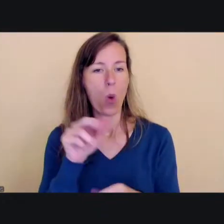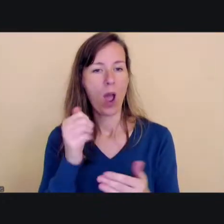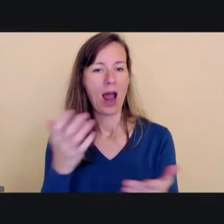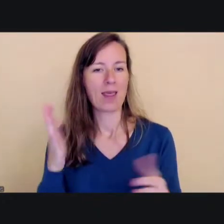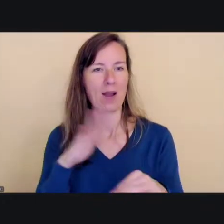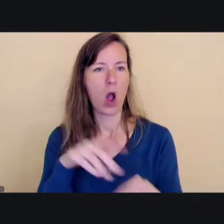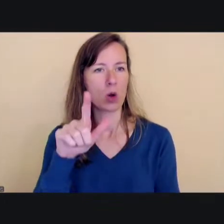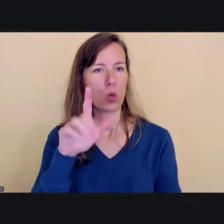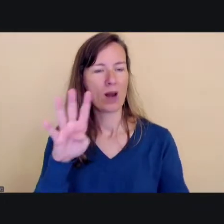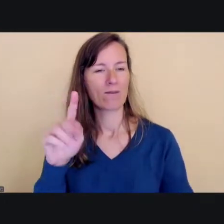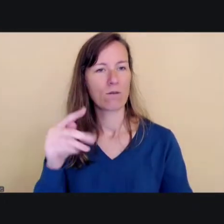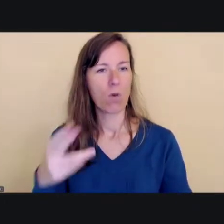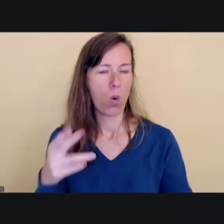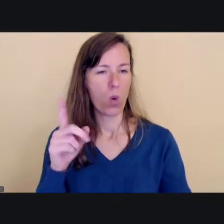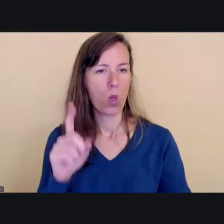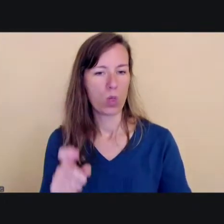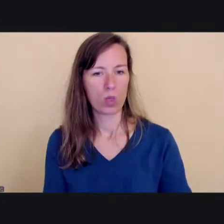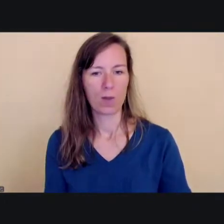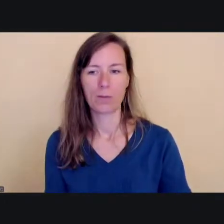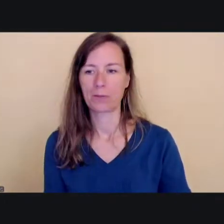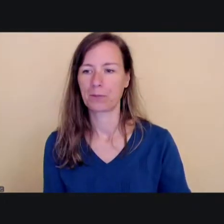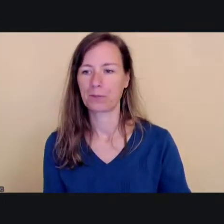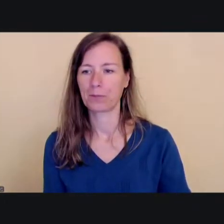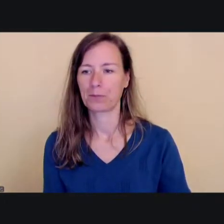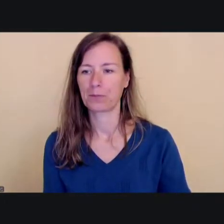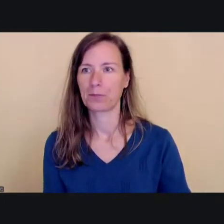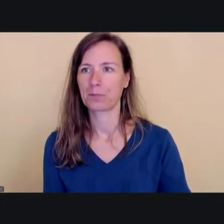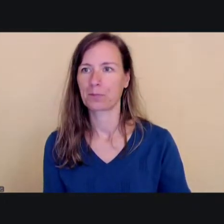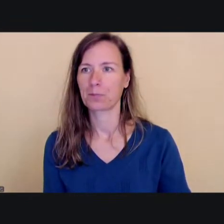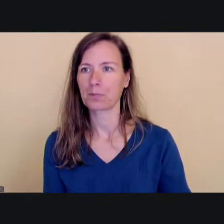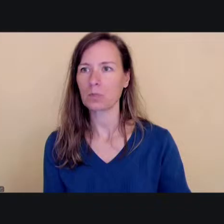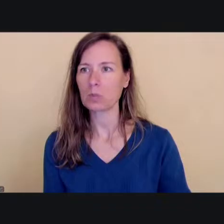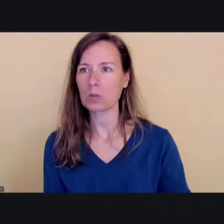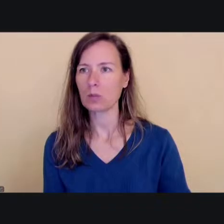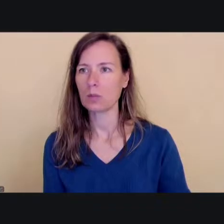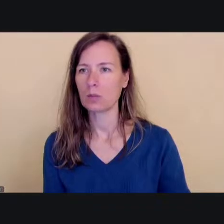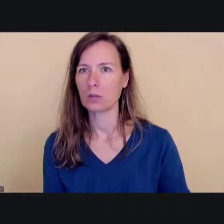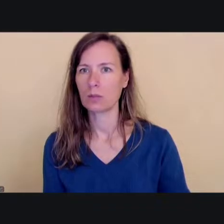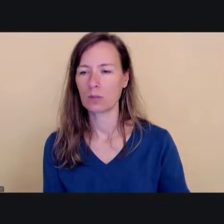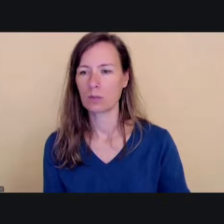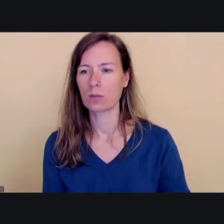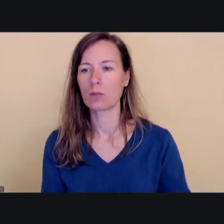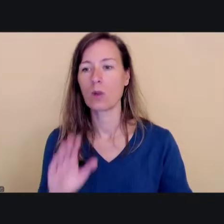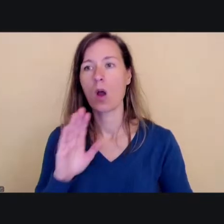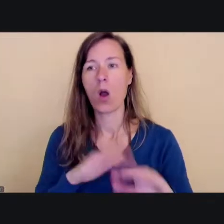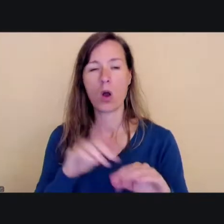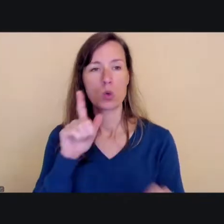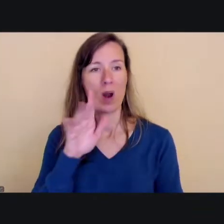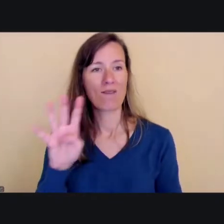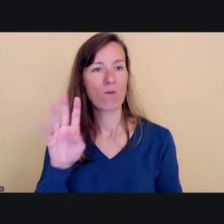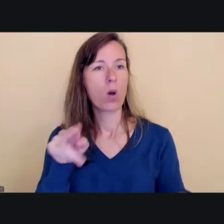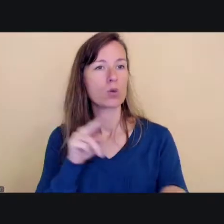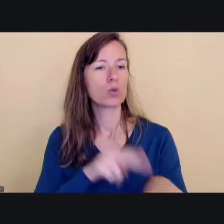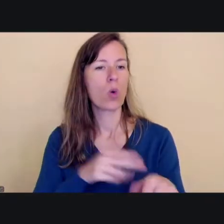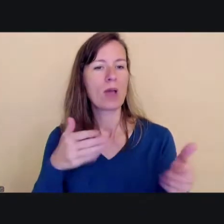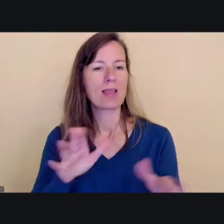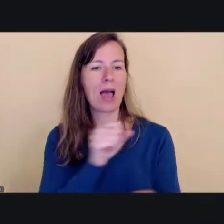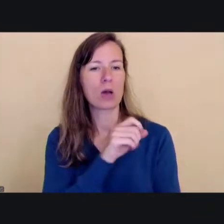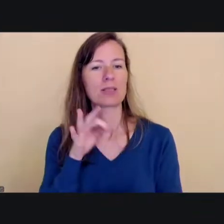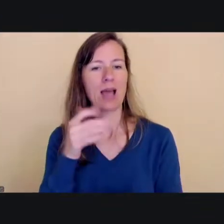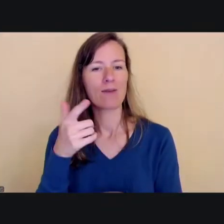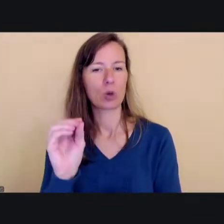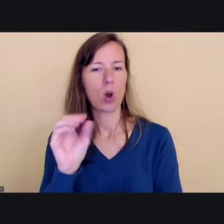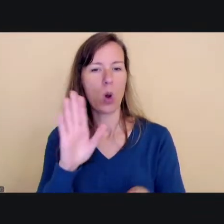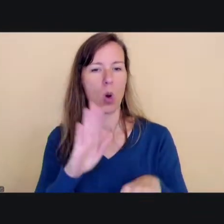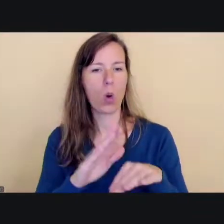On the 24th, we normally let staff go typically around noon. So like a half day on the 24th? Typically,